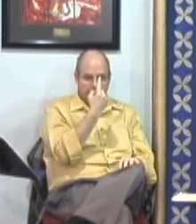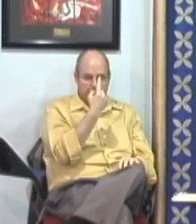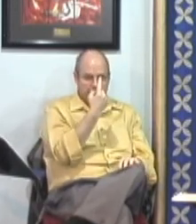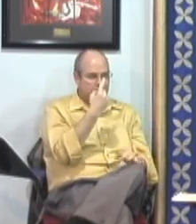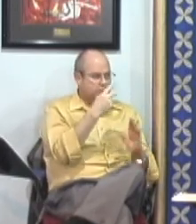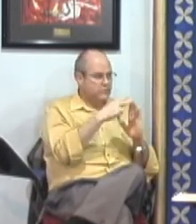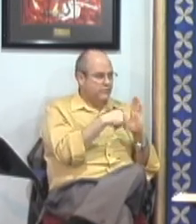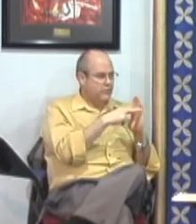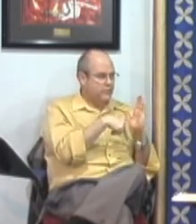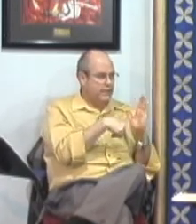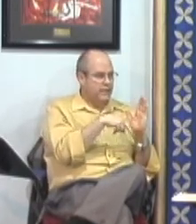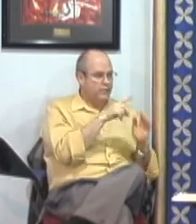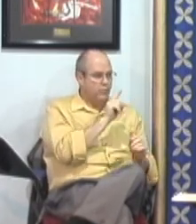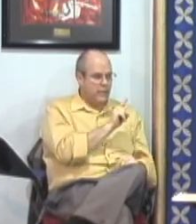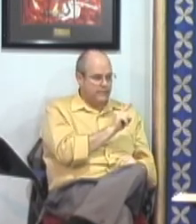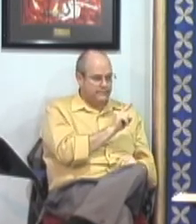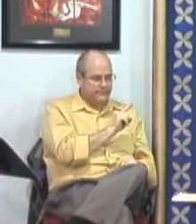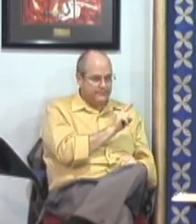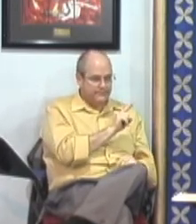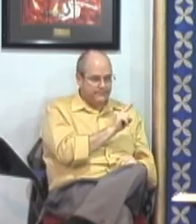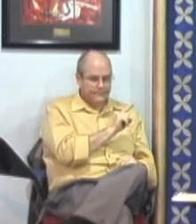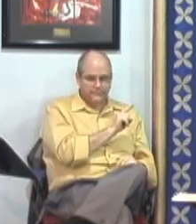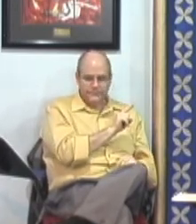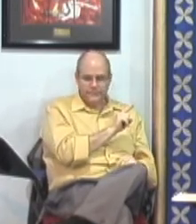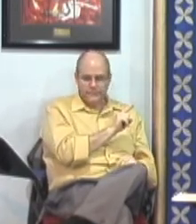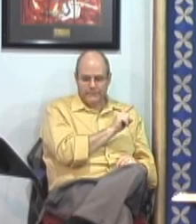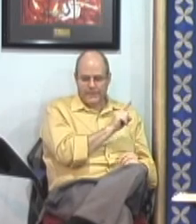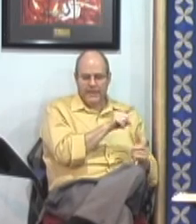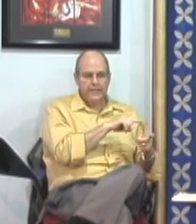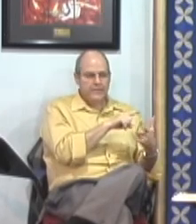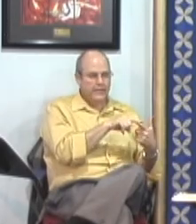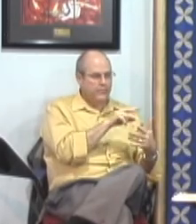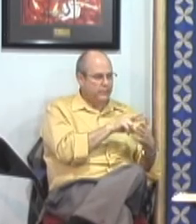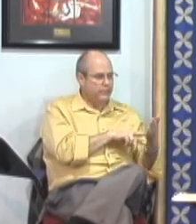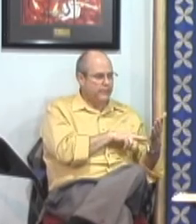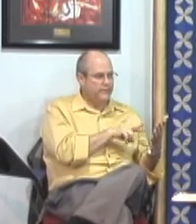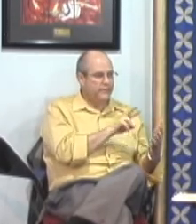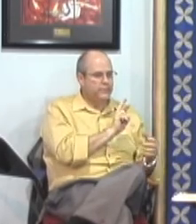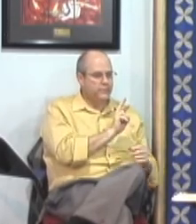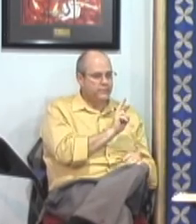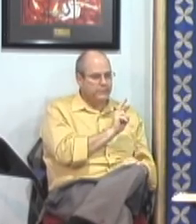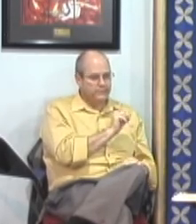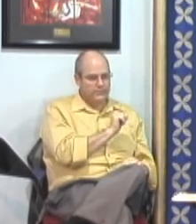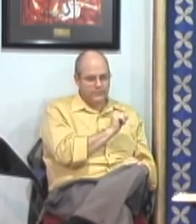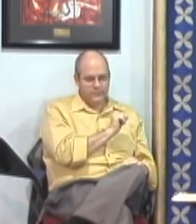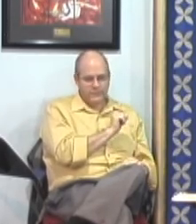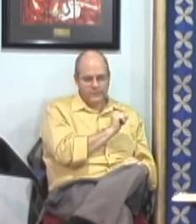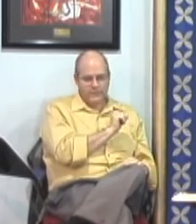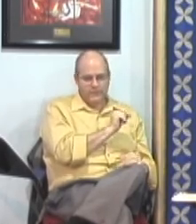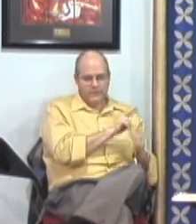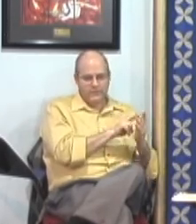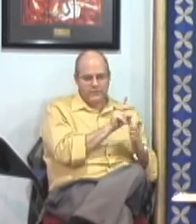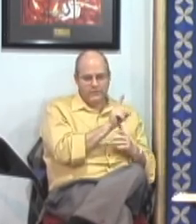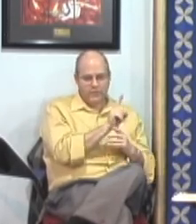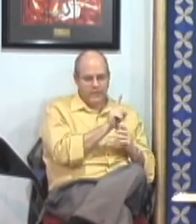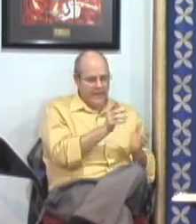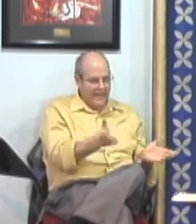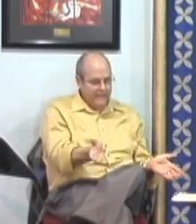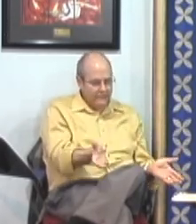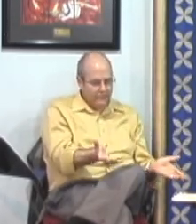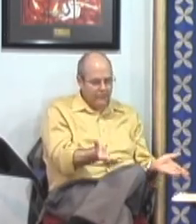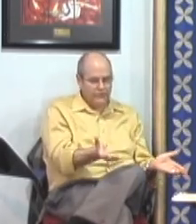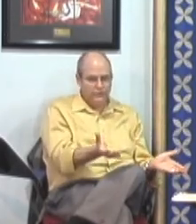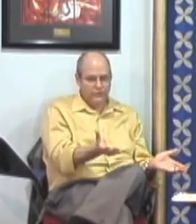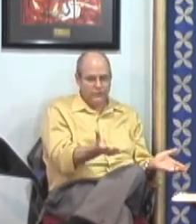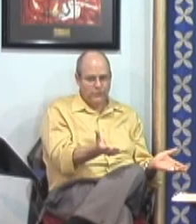I'm going to read verse 1 again in Romans 12, and then we'll read verse 2, and we'll see what I'm saying. Verse 1, I exhort you,